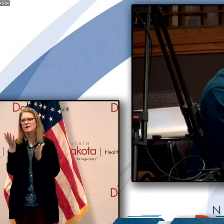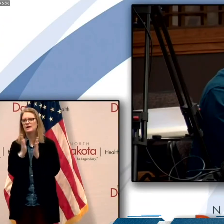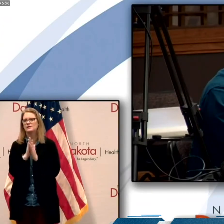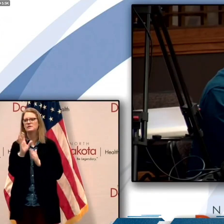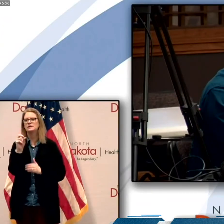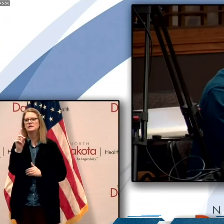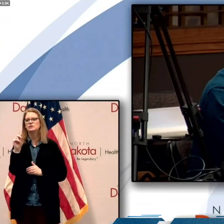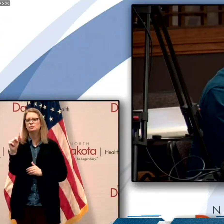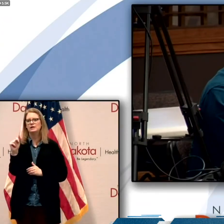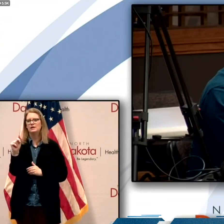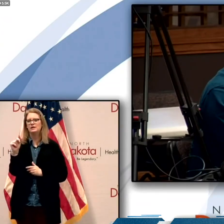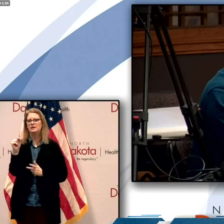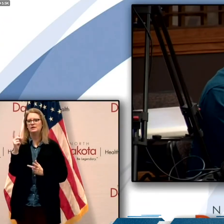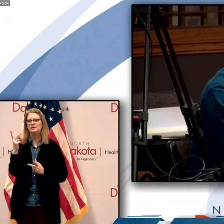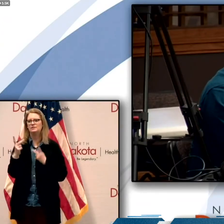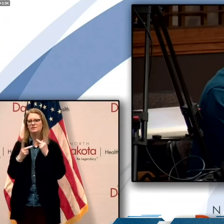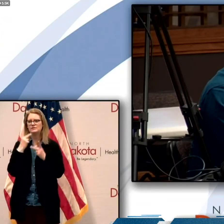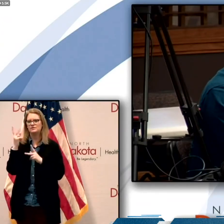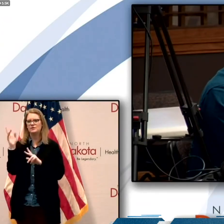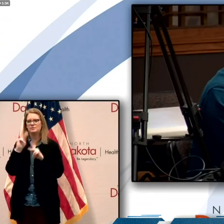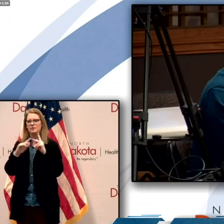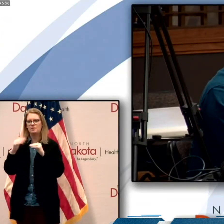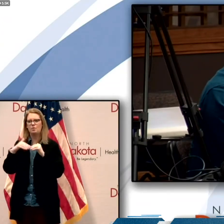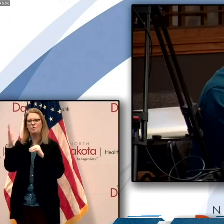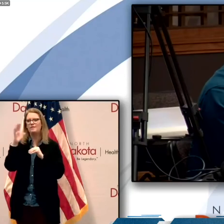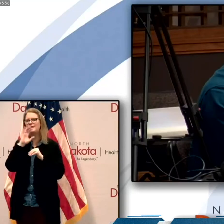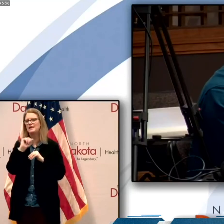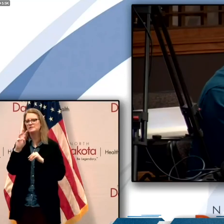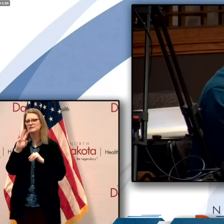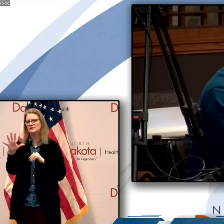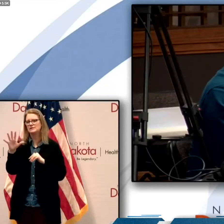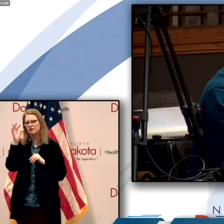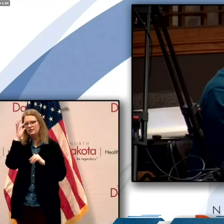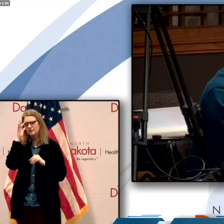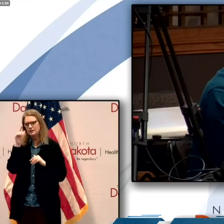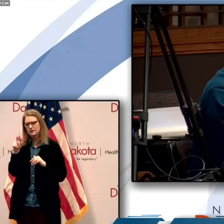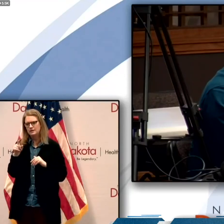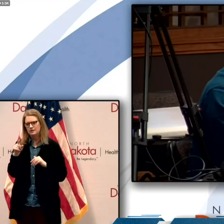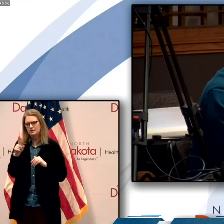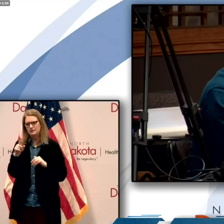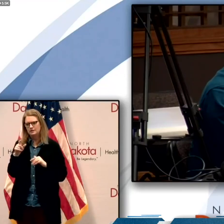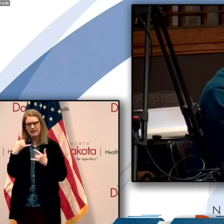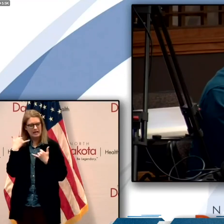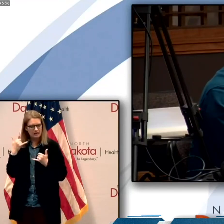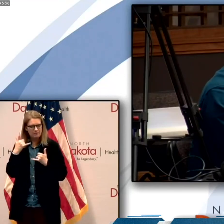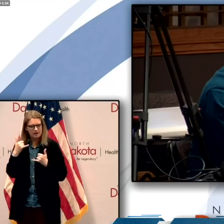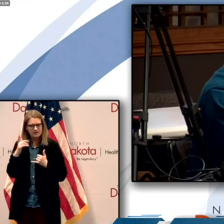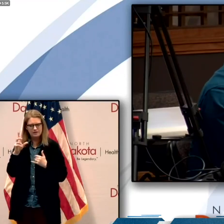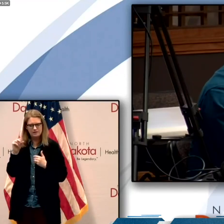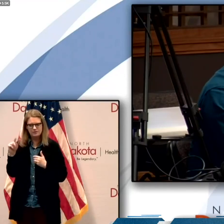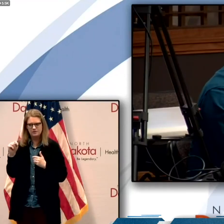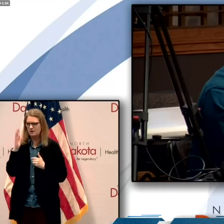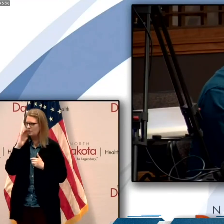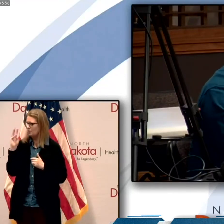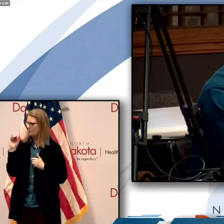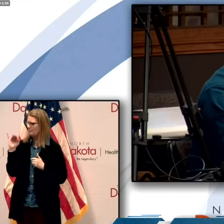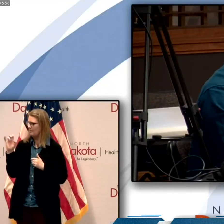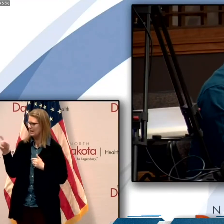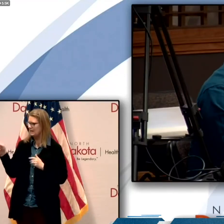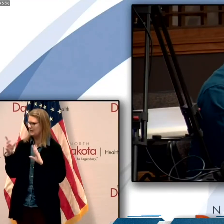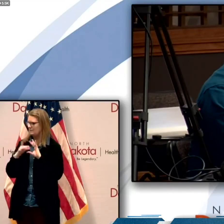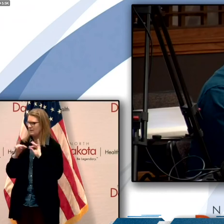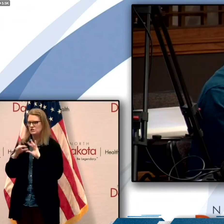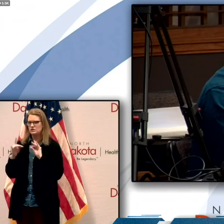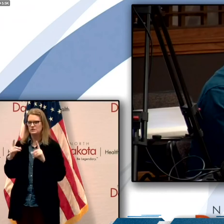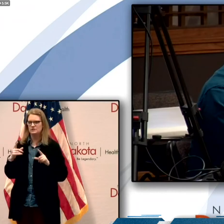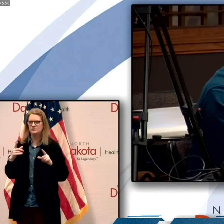DOT visits for those over 65. I was wondering if there was any update on that. I know Mike had mentioned it was